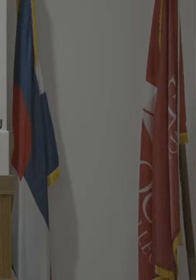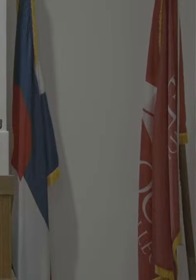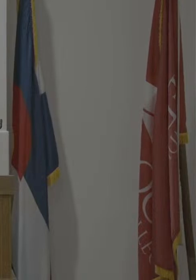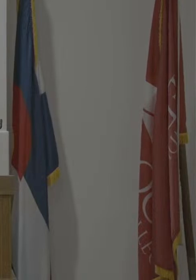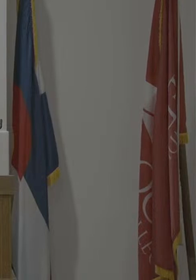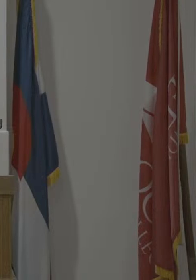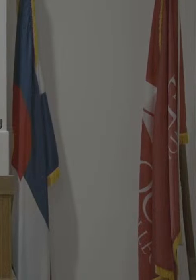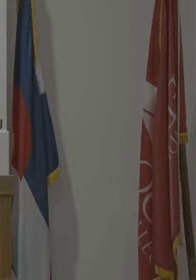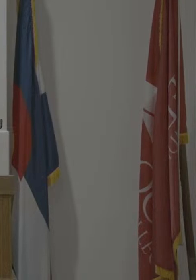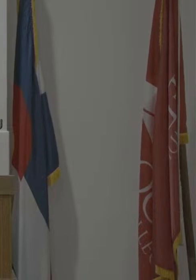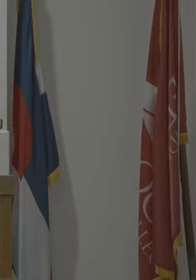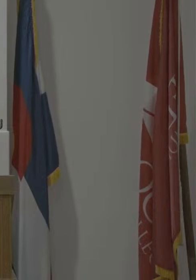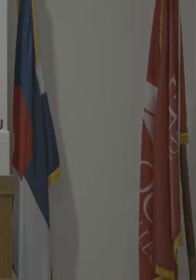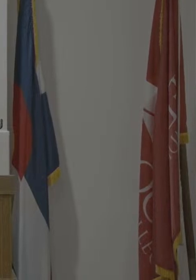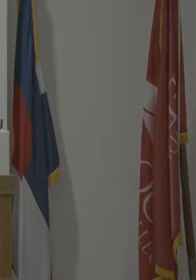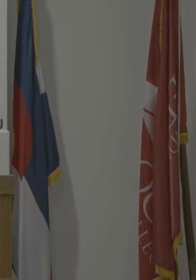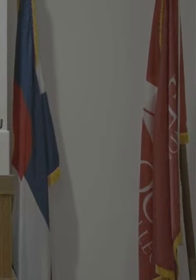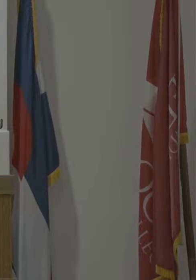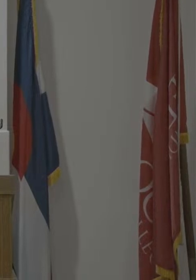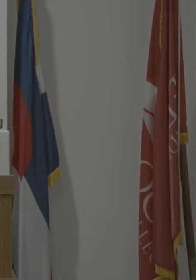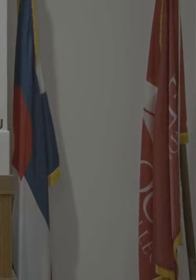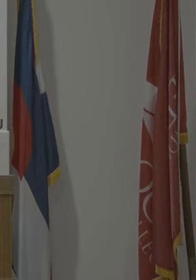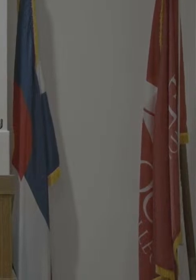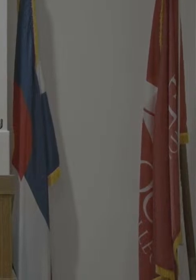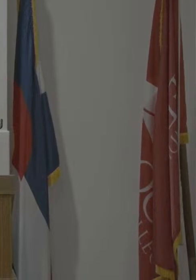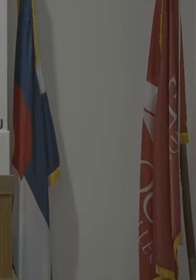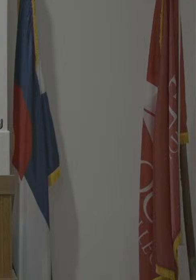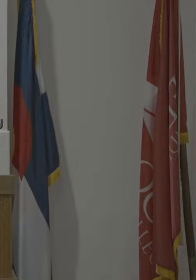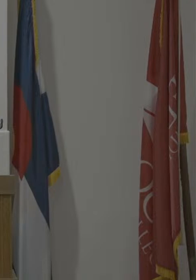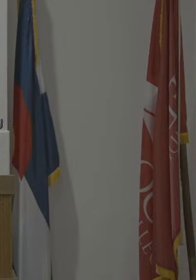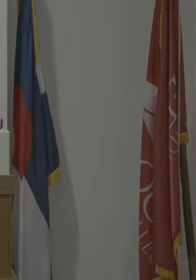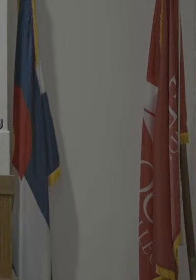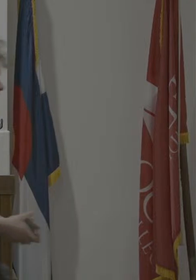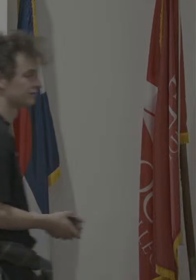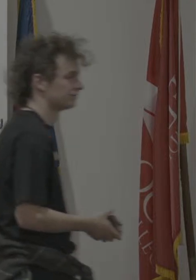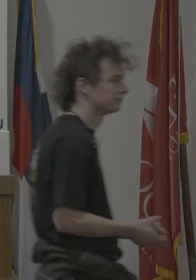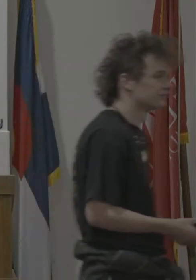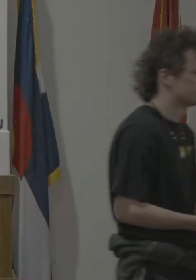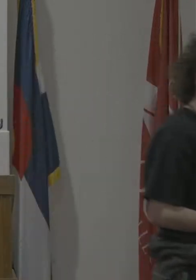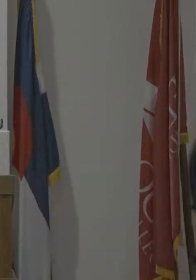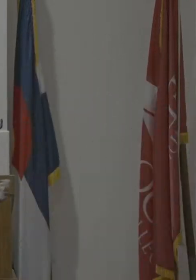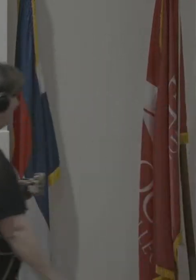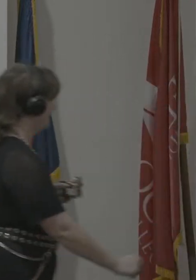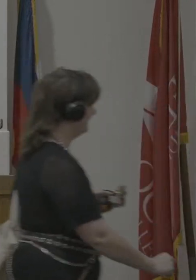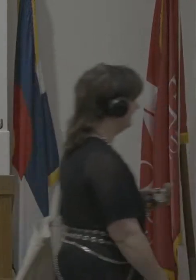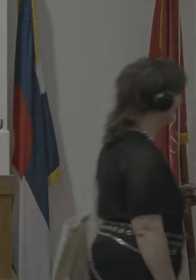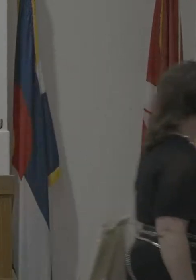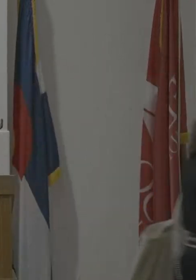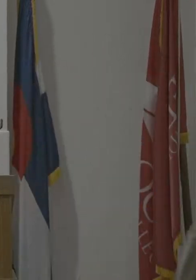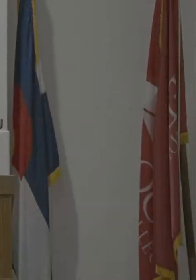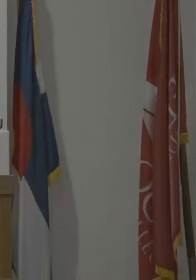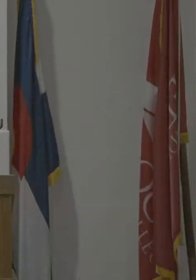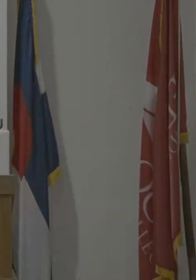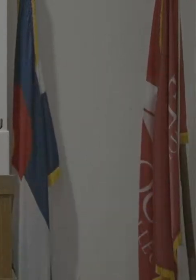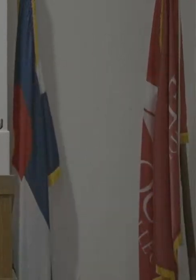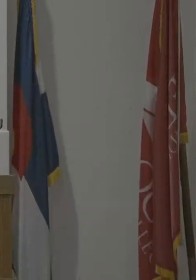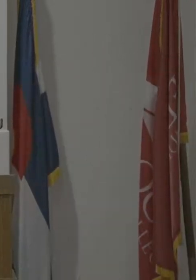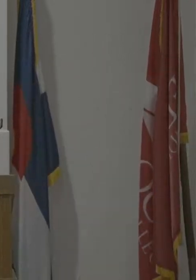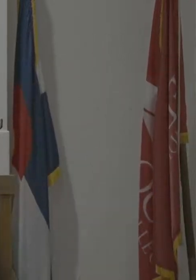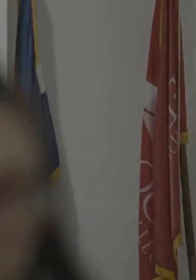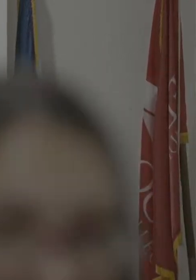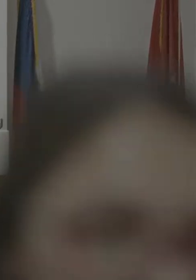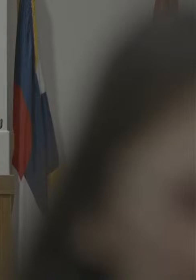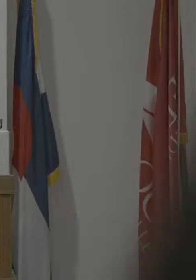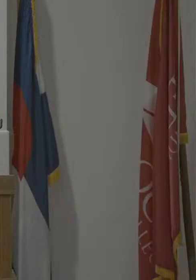Some amazing Warren Tech portfolios over here for your first and second years. I had a blast taking a look at these a couple hours ago.